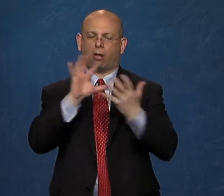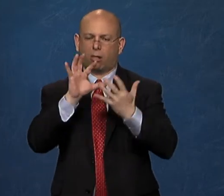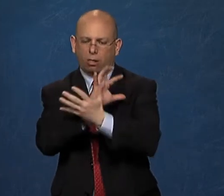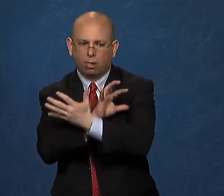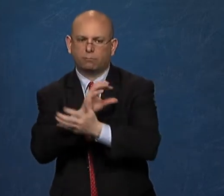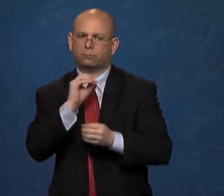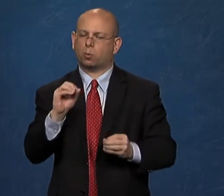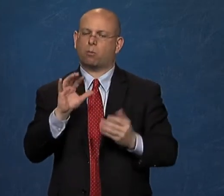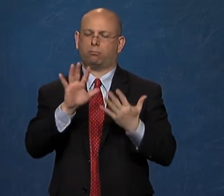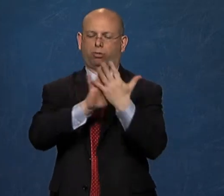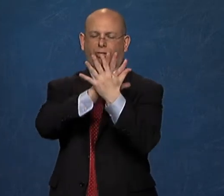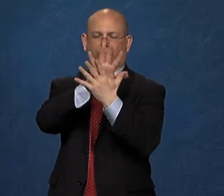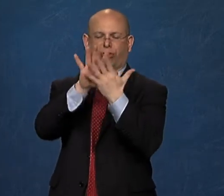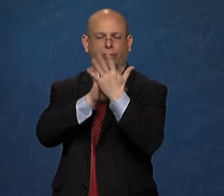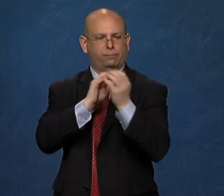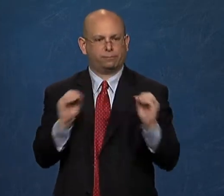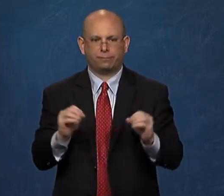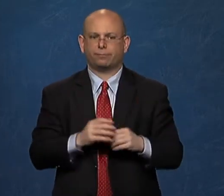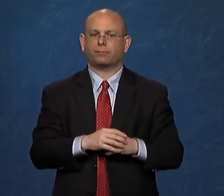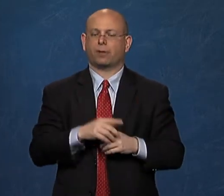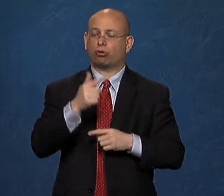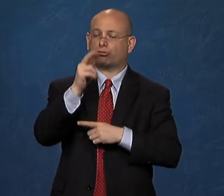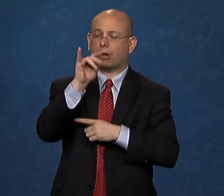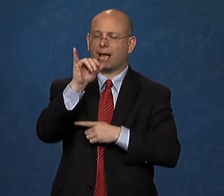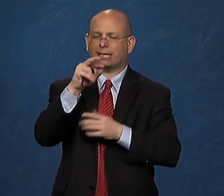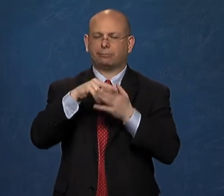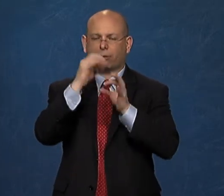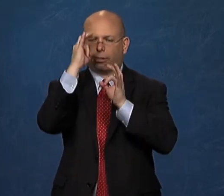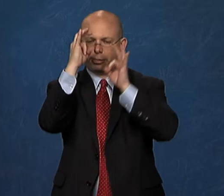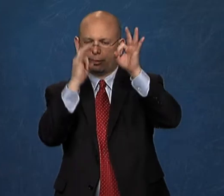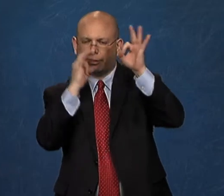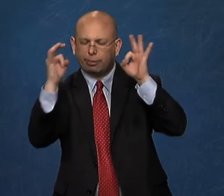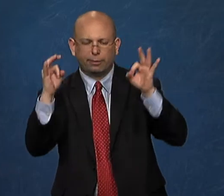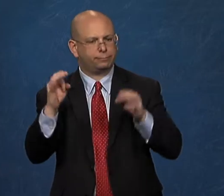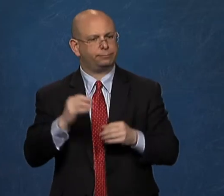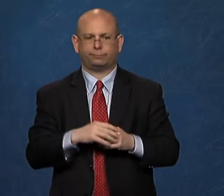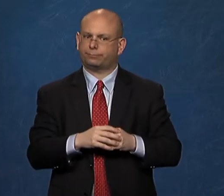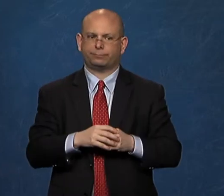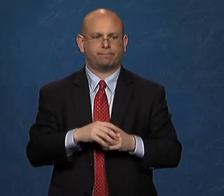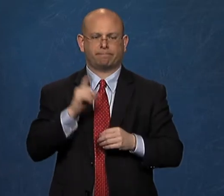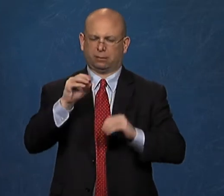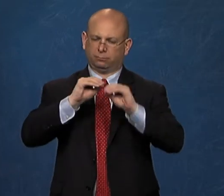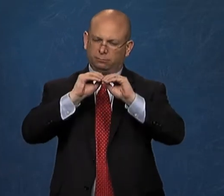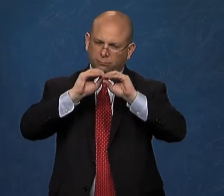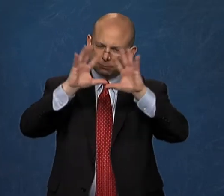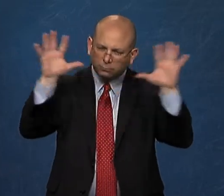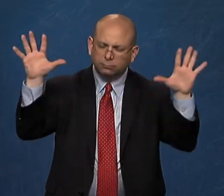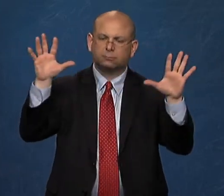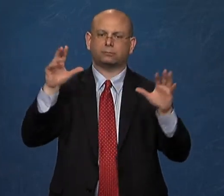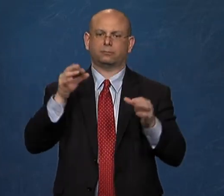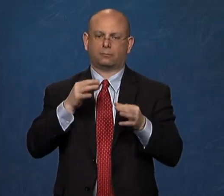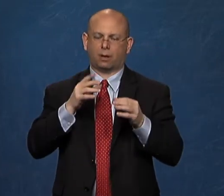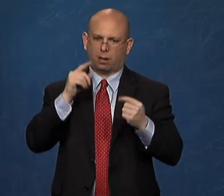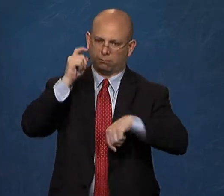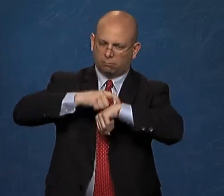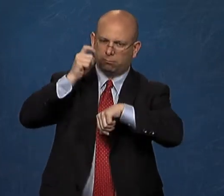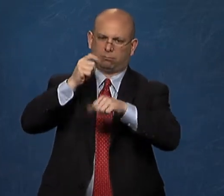quality without any delay or any kind of blurriness or graininess of the picture that's being transmitted. So once again,